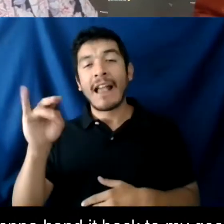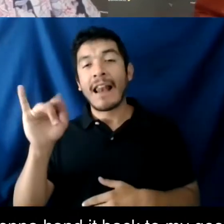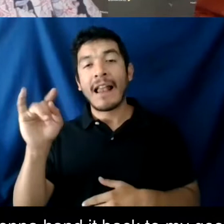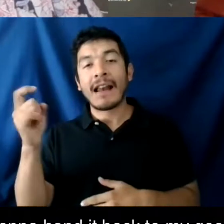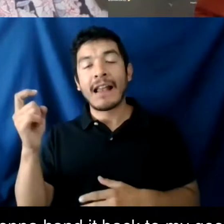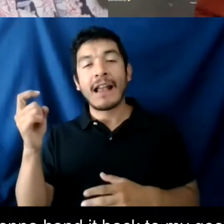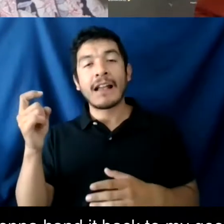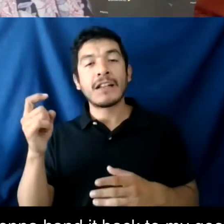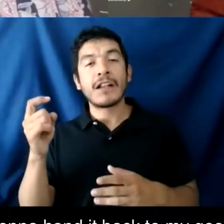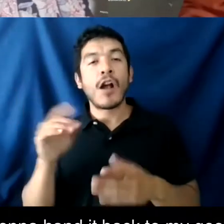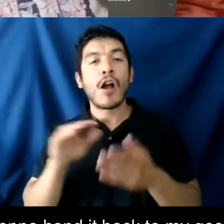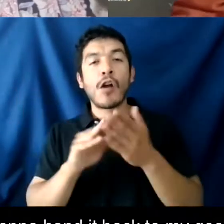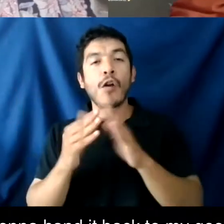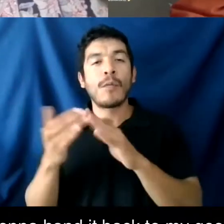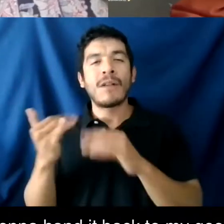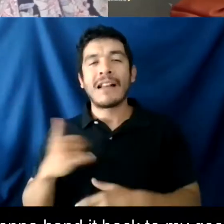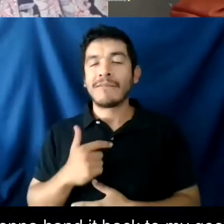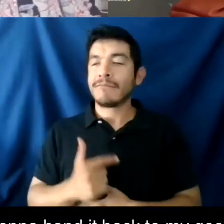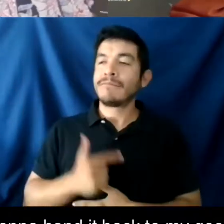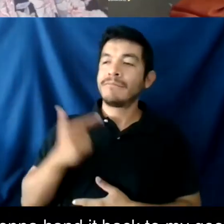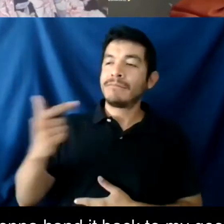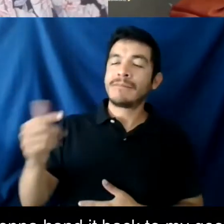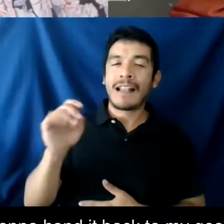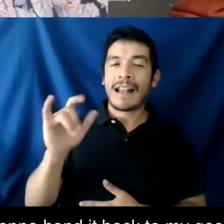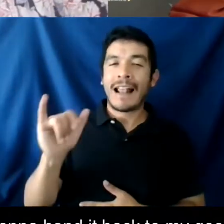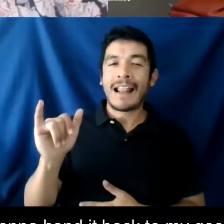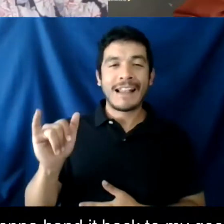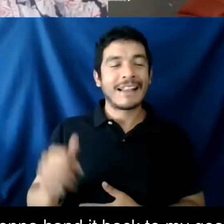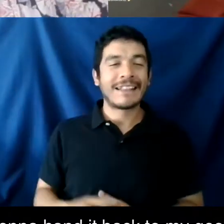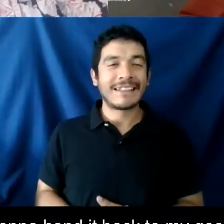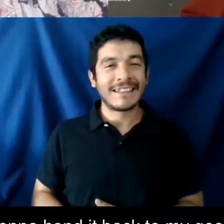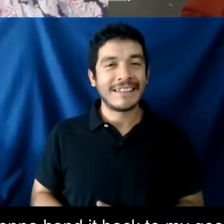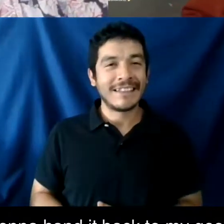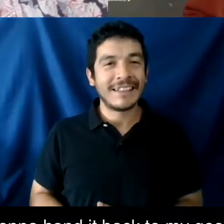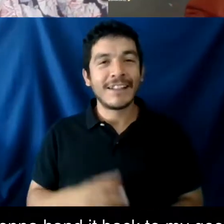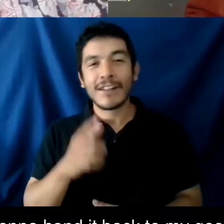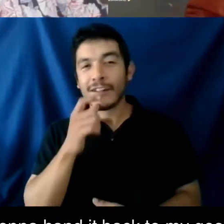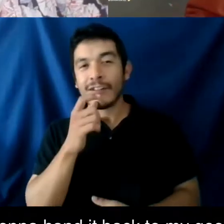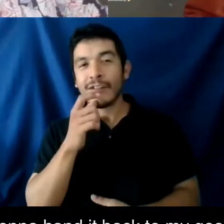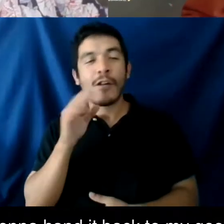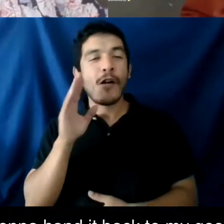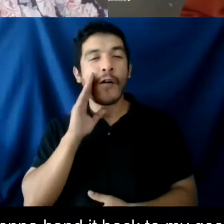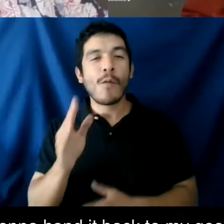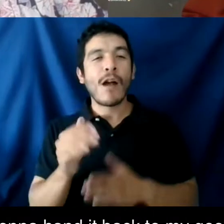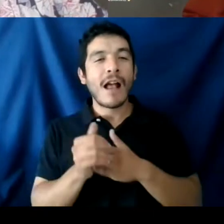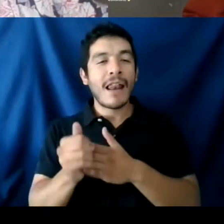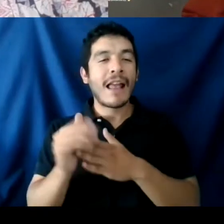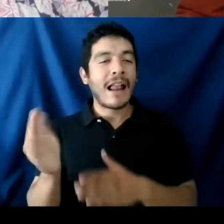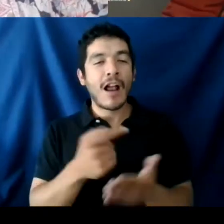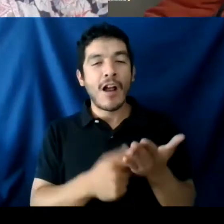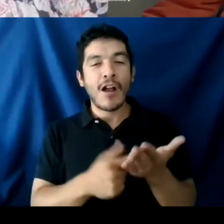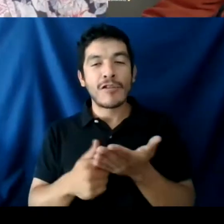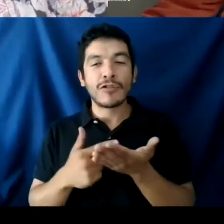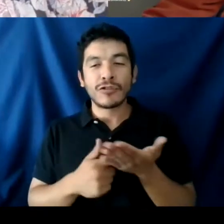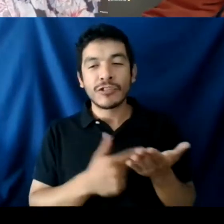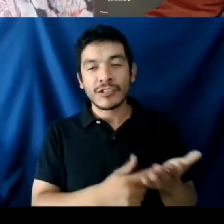headed back to my good friend Nellie, who is going to lead a discussion